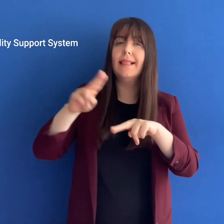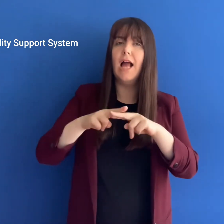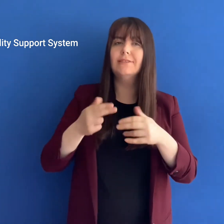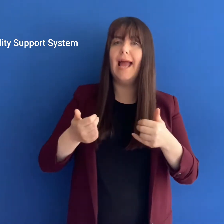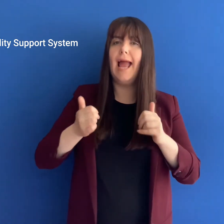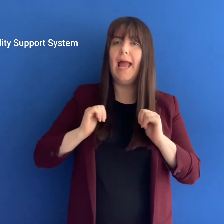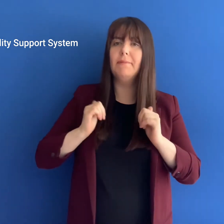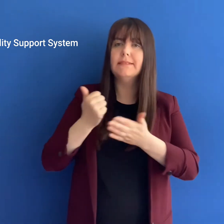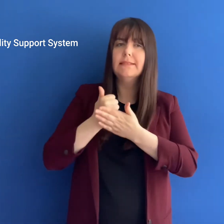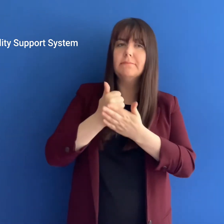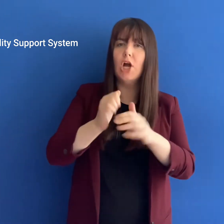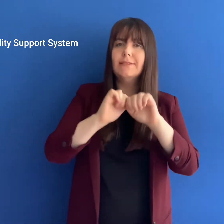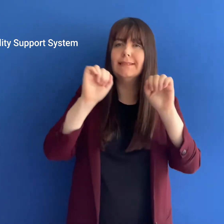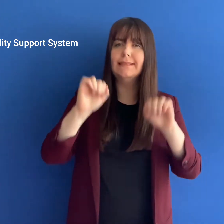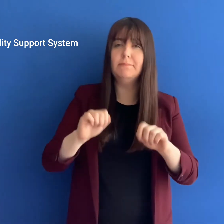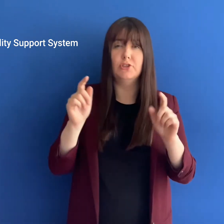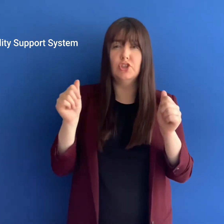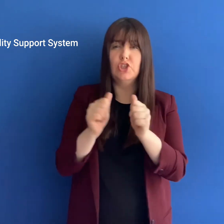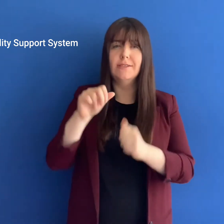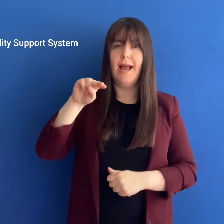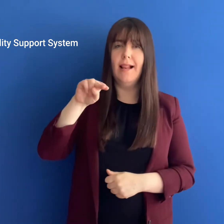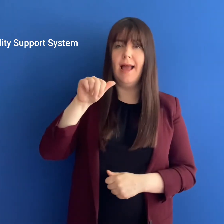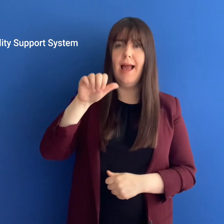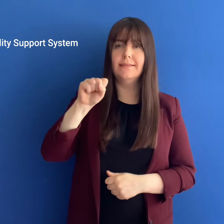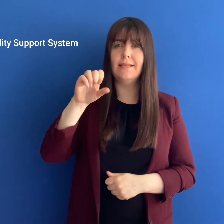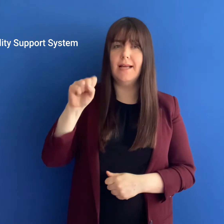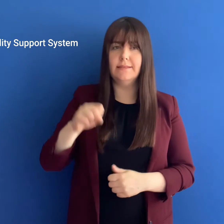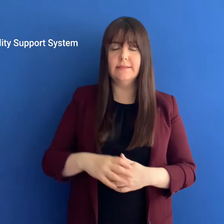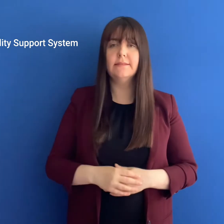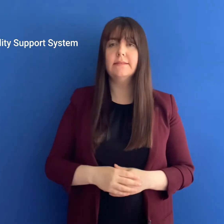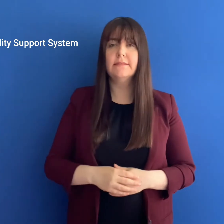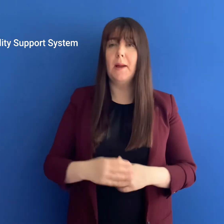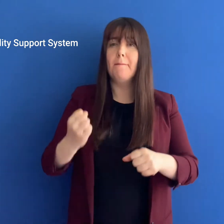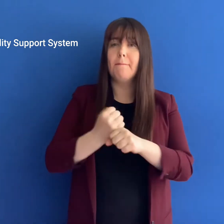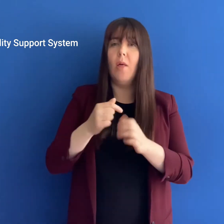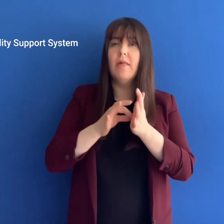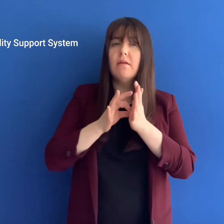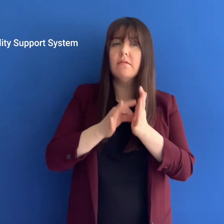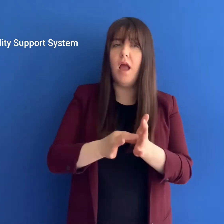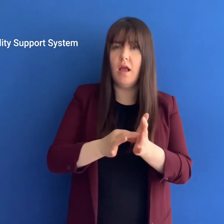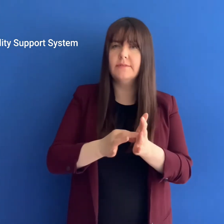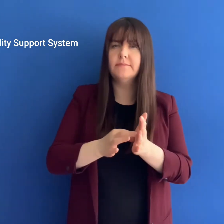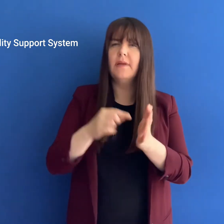This is a guide to the National Ability Support System, or NASS for short, NASS.